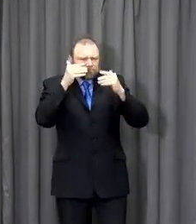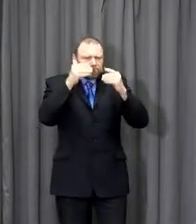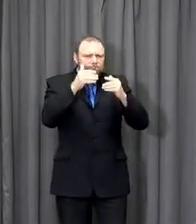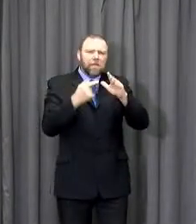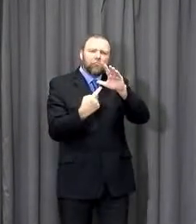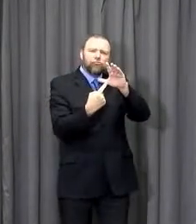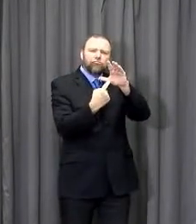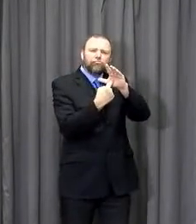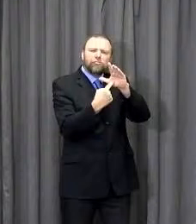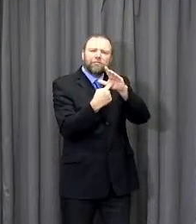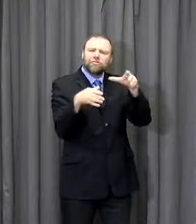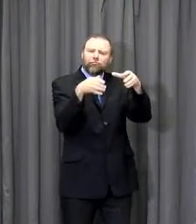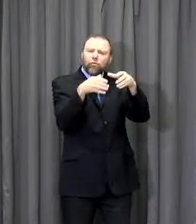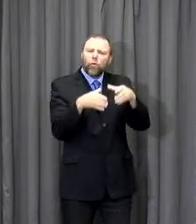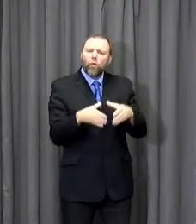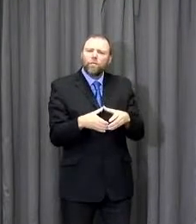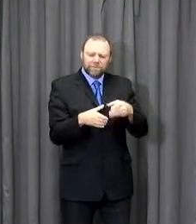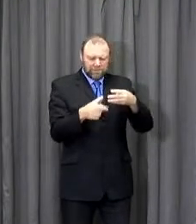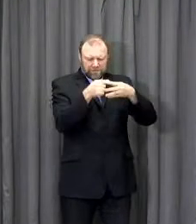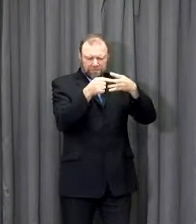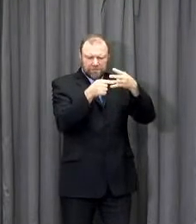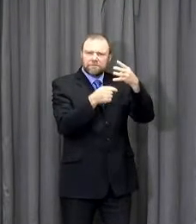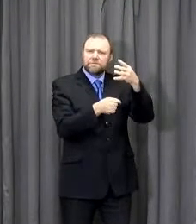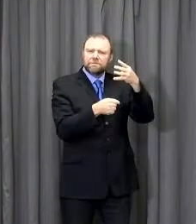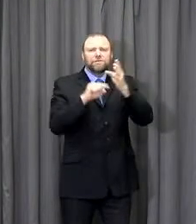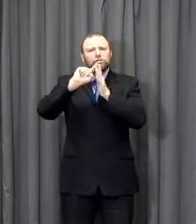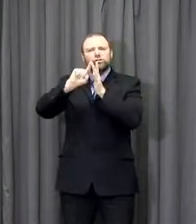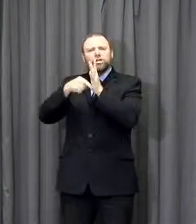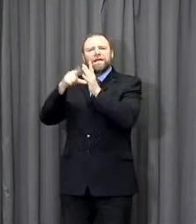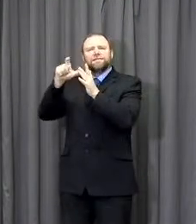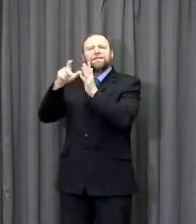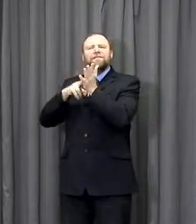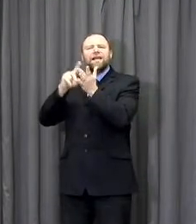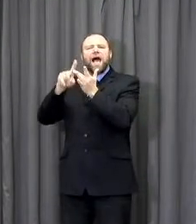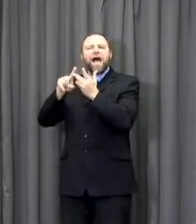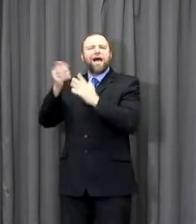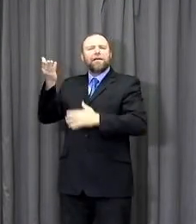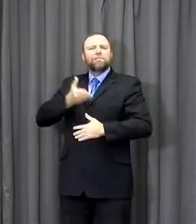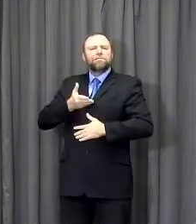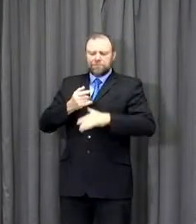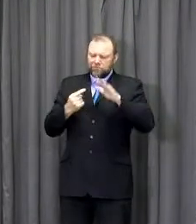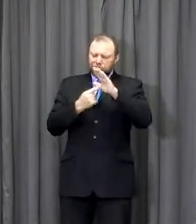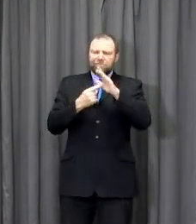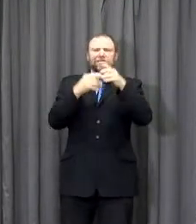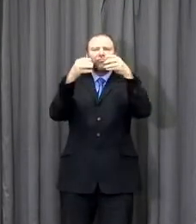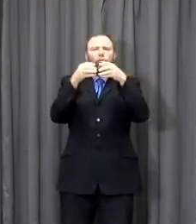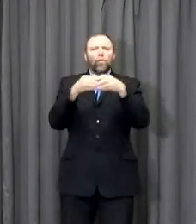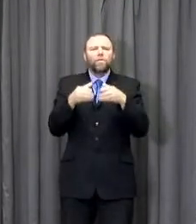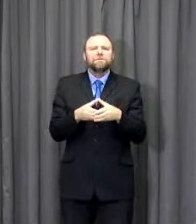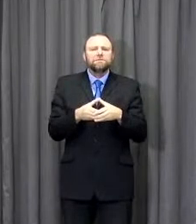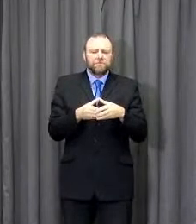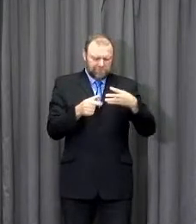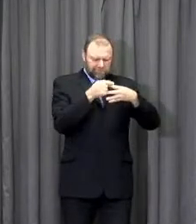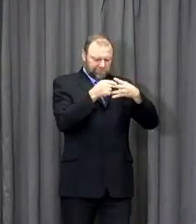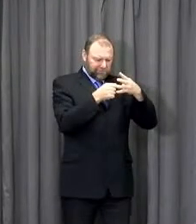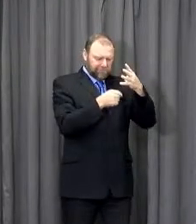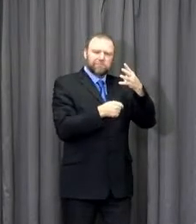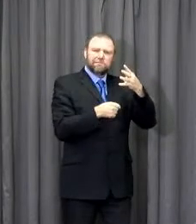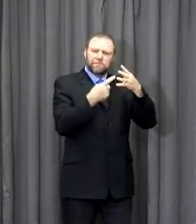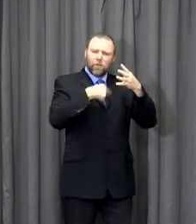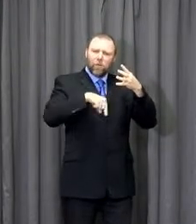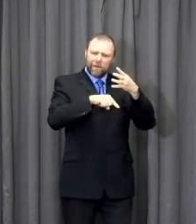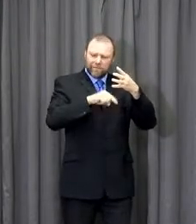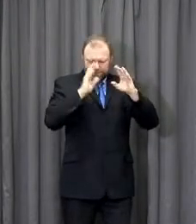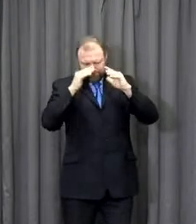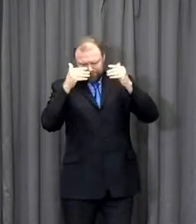priority groups that were outlined by the JCVI, and we're working our way through those to make sure that everybody, particularly those